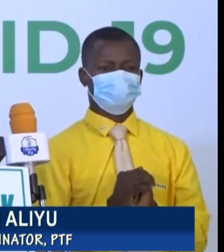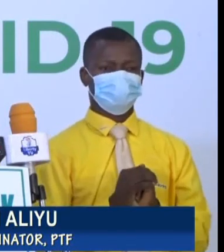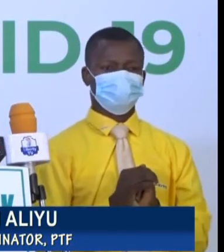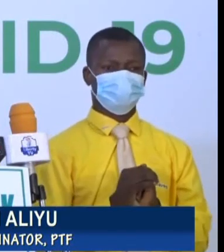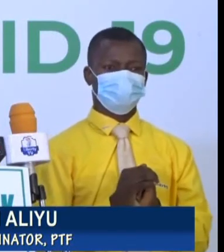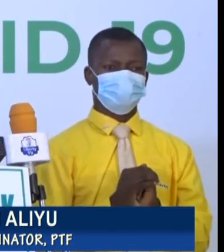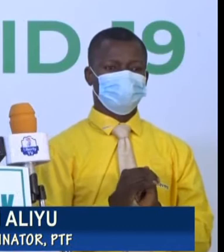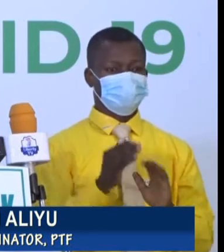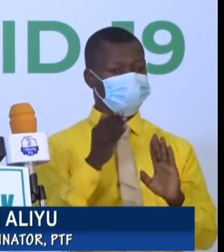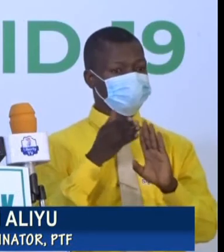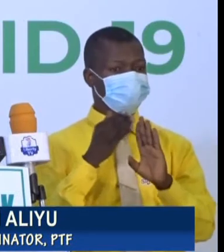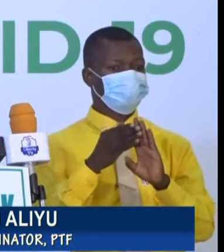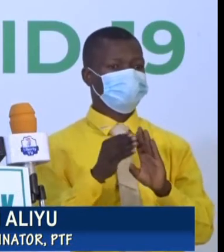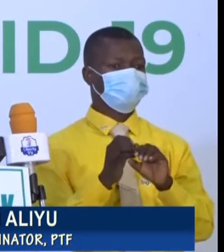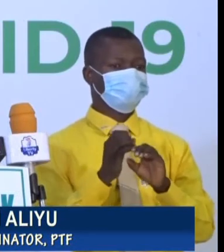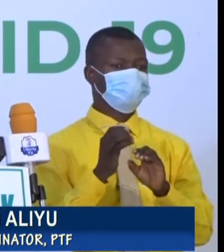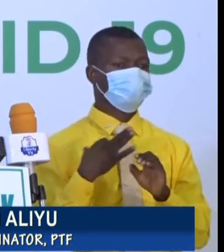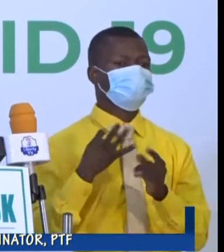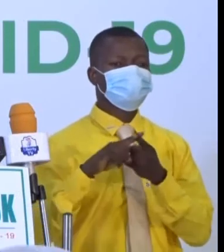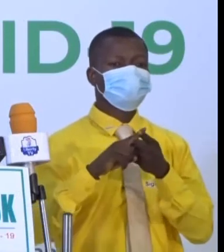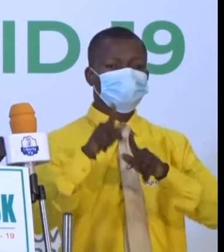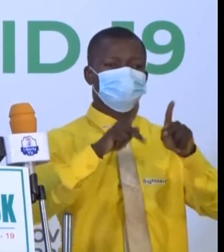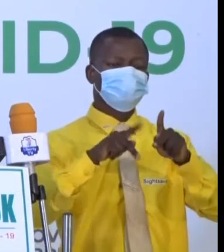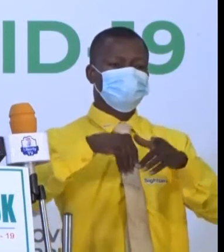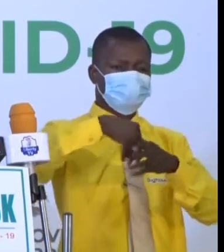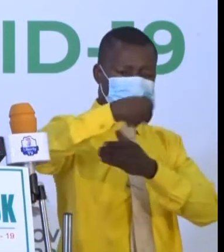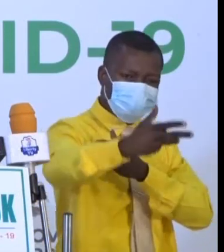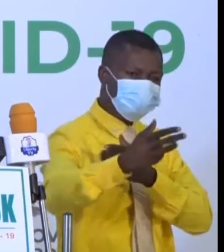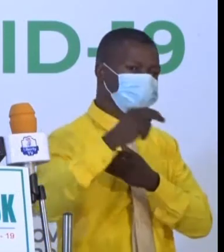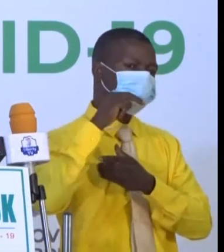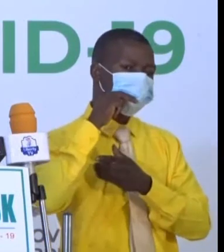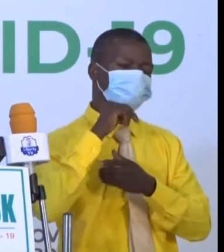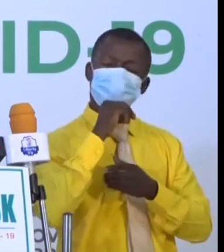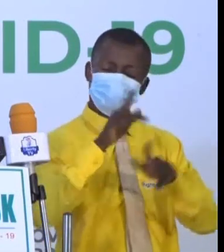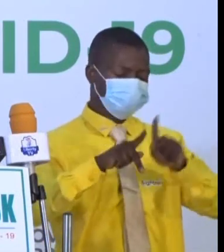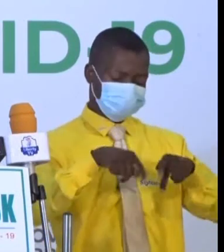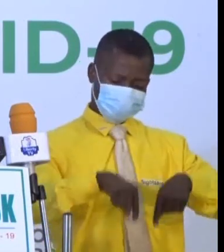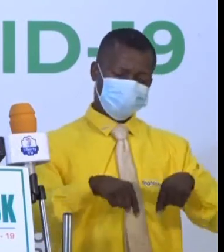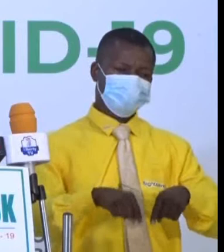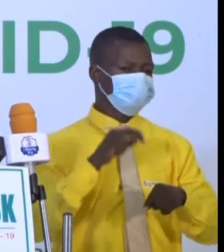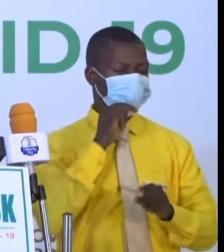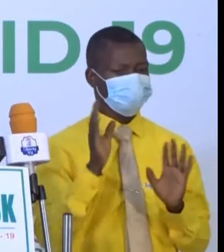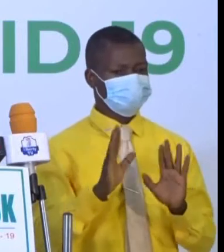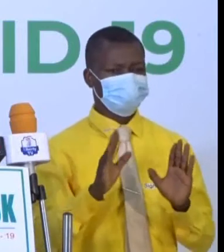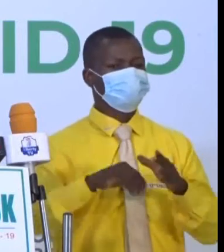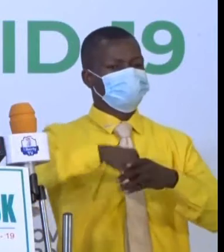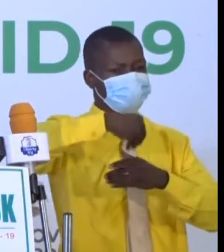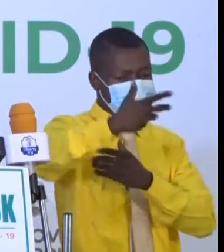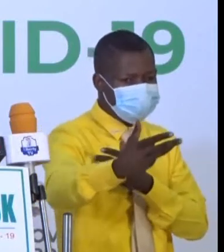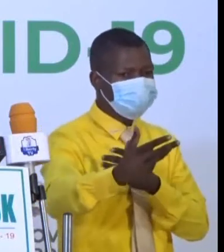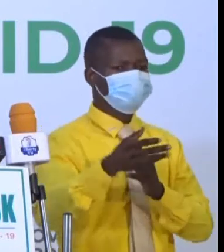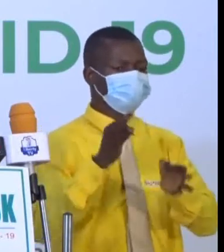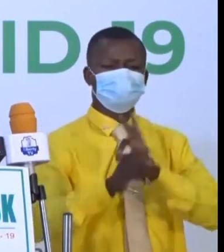This specifically applies to passengers outside Nigeria, not those leaving Nigeria. If you're